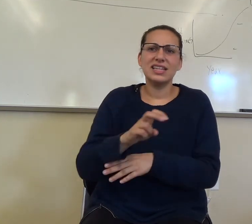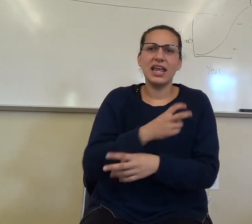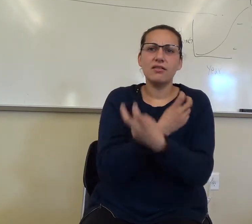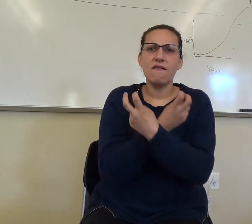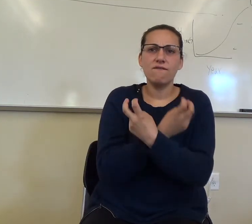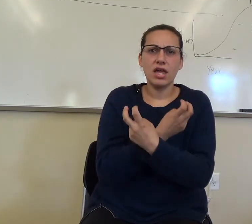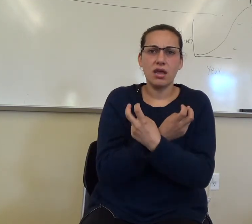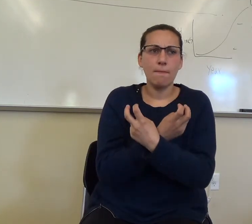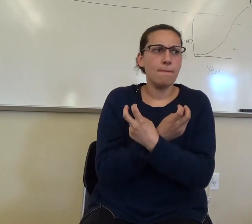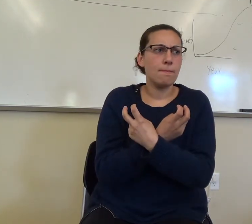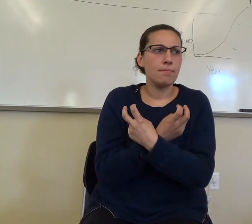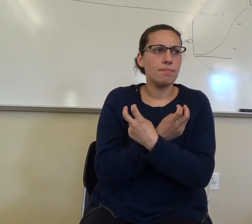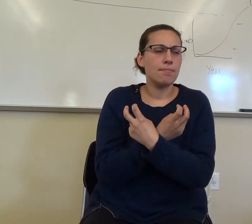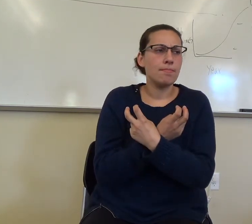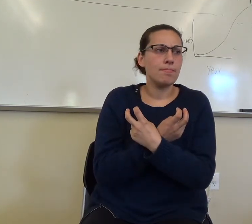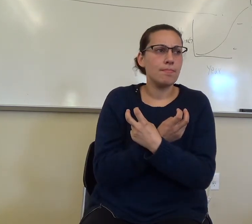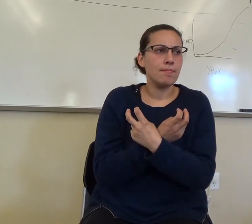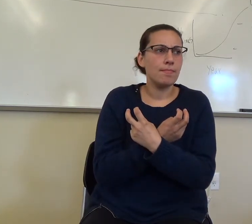So to go back to our